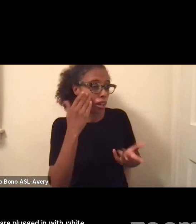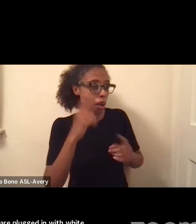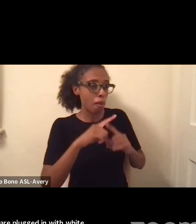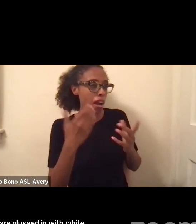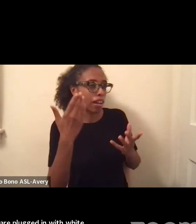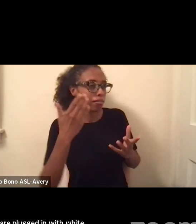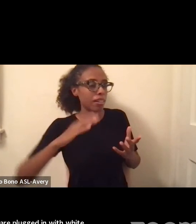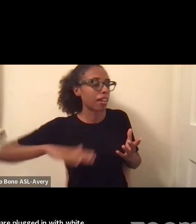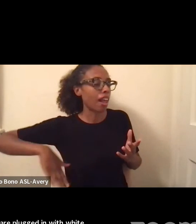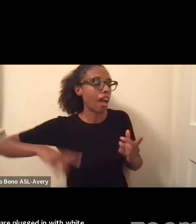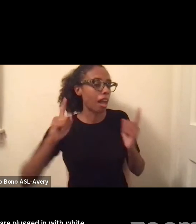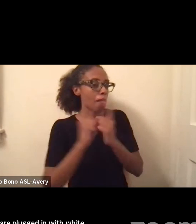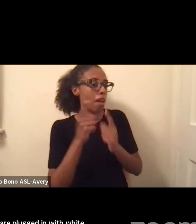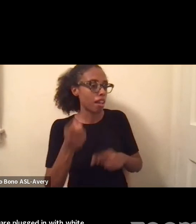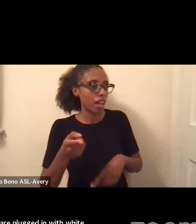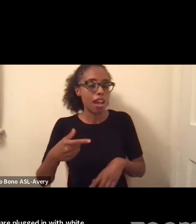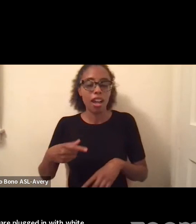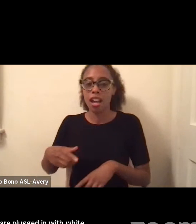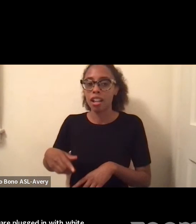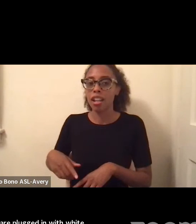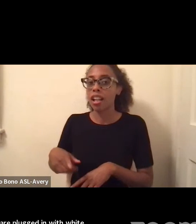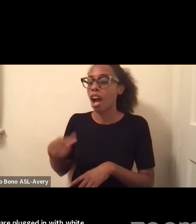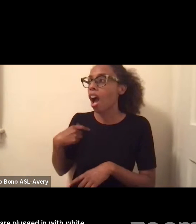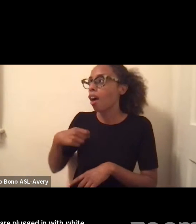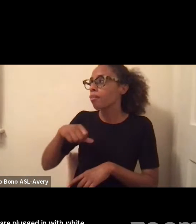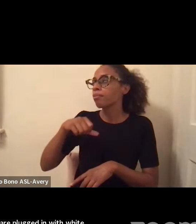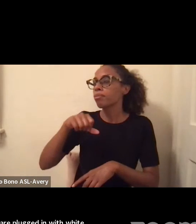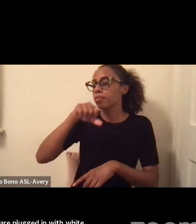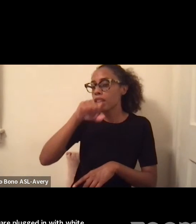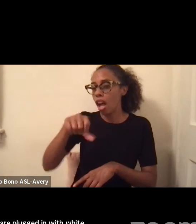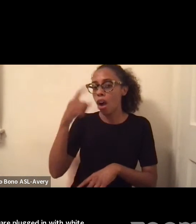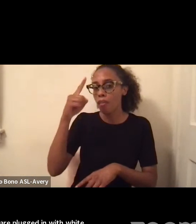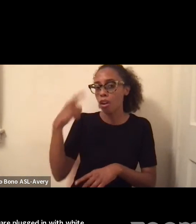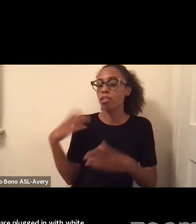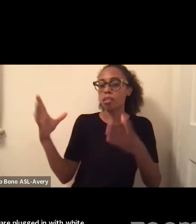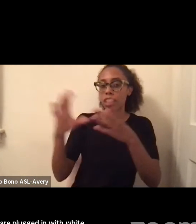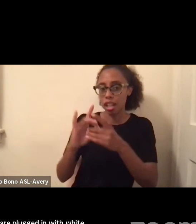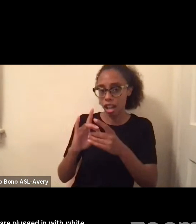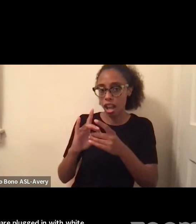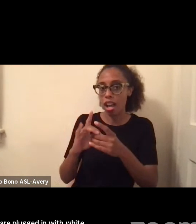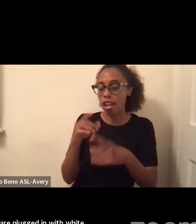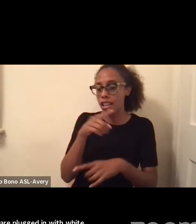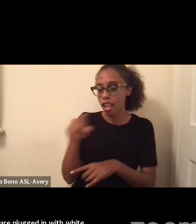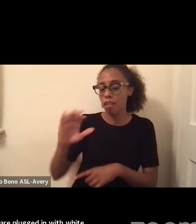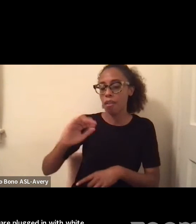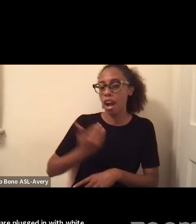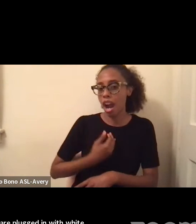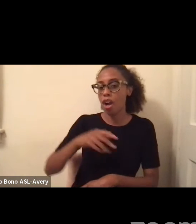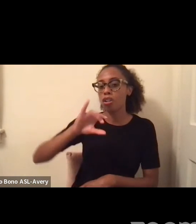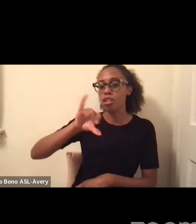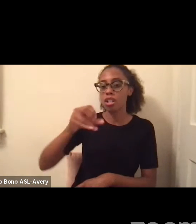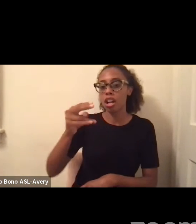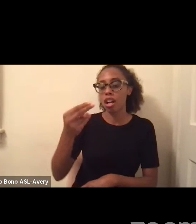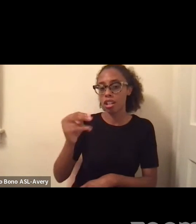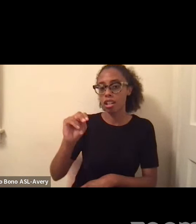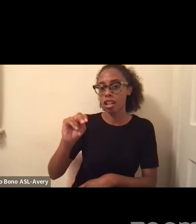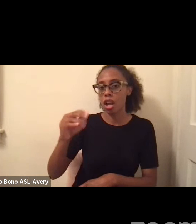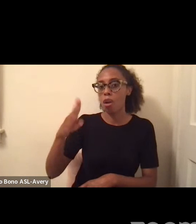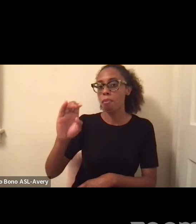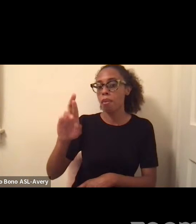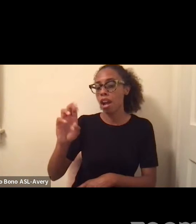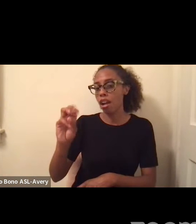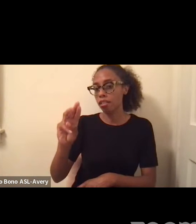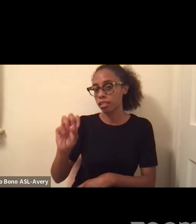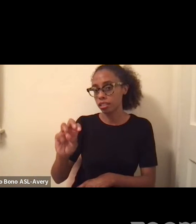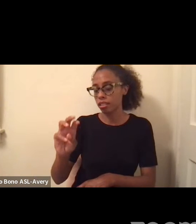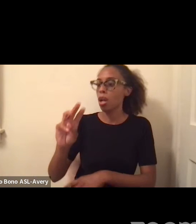Black Lives. They are our John Browns of this current movement. Okay. Yeah, I will.